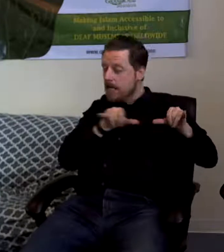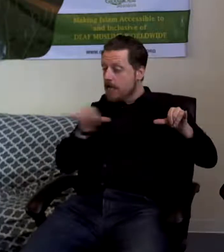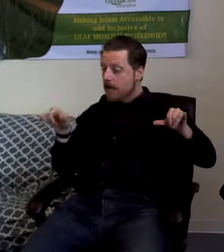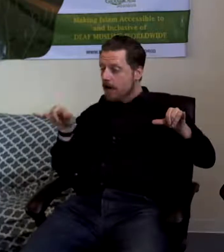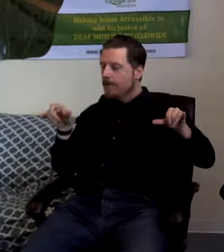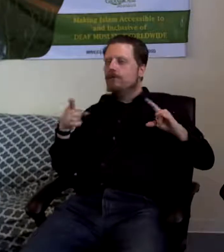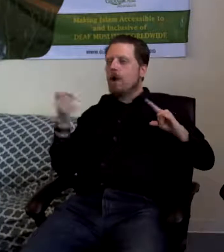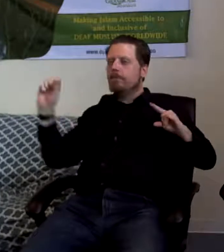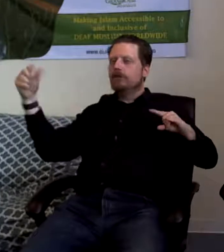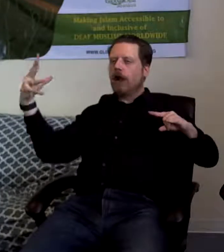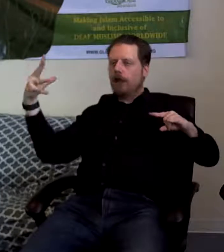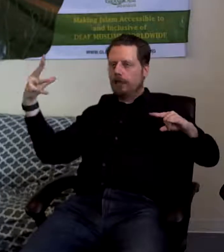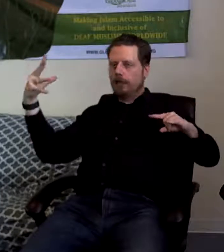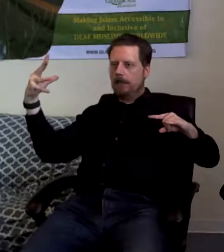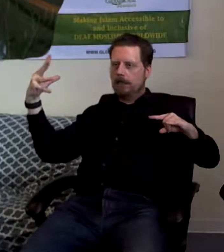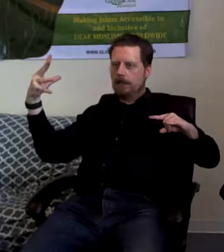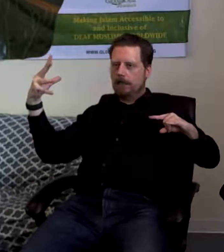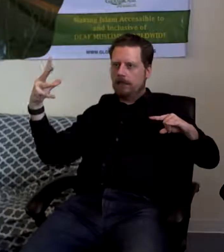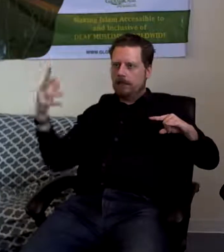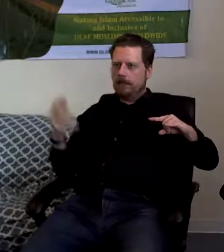sun?